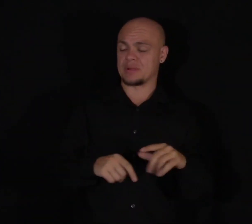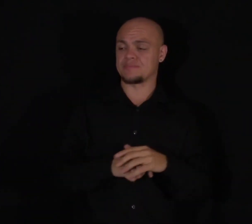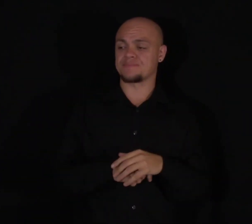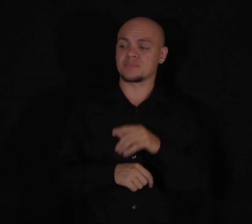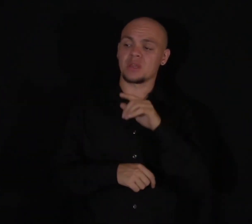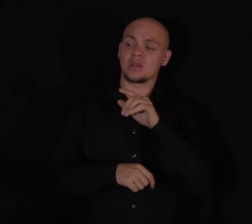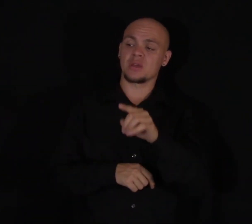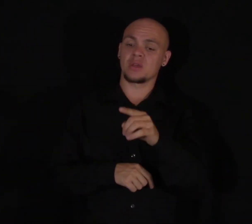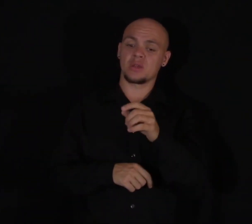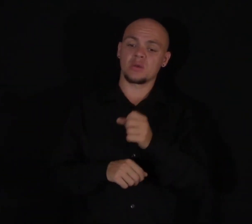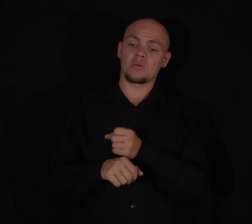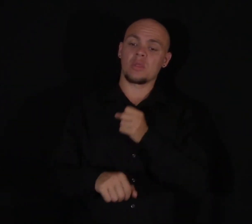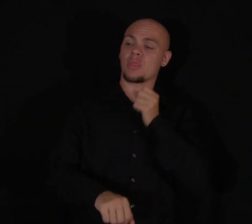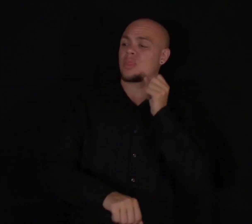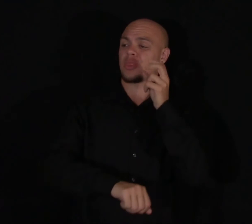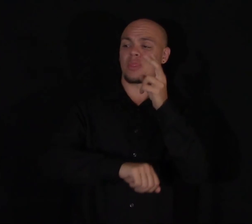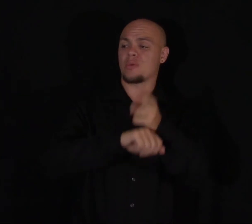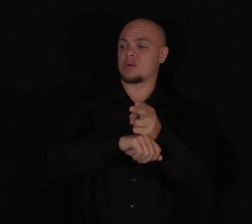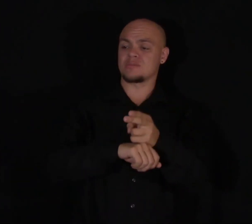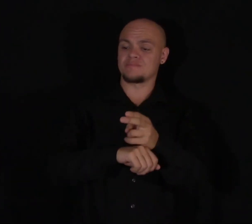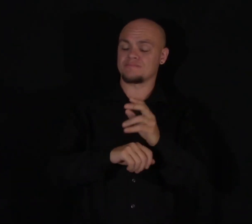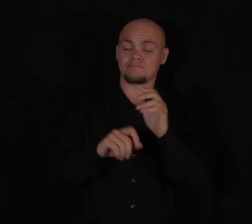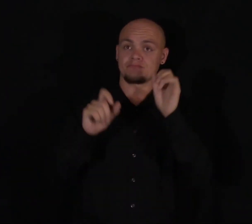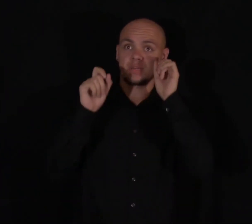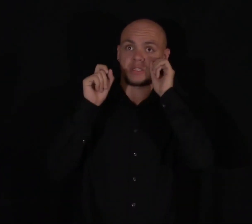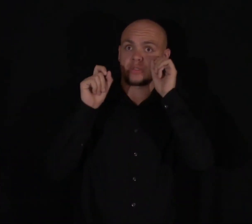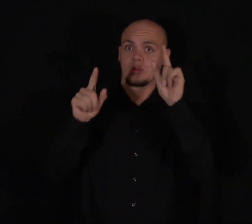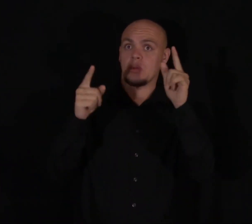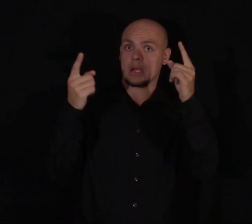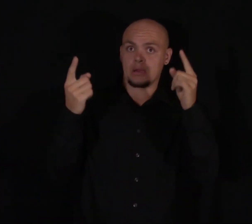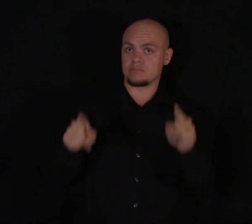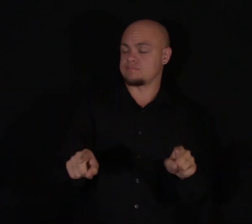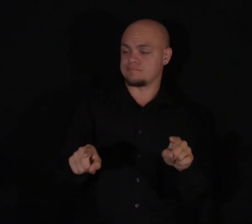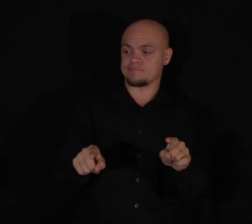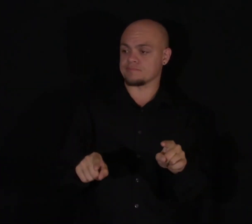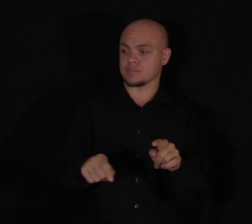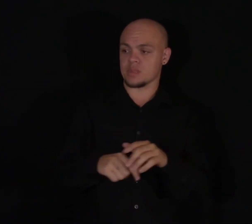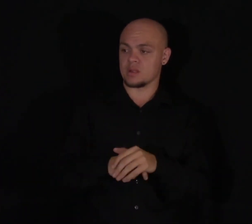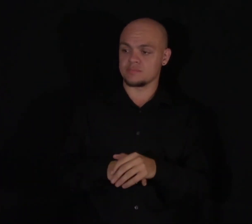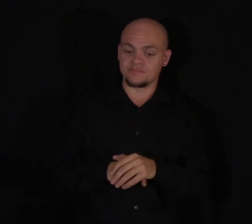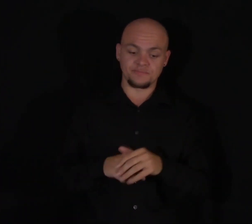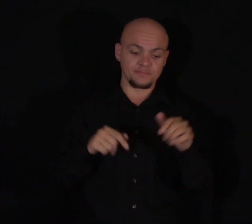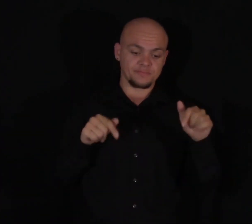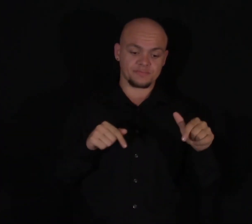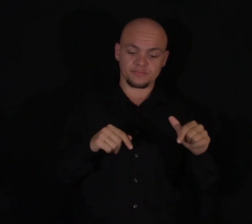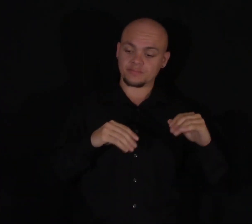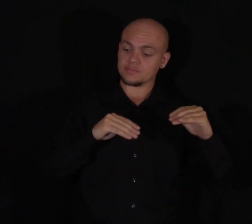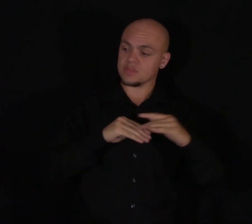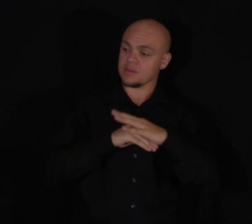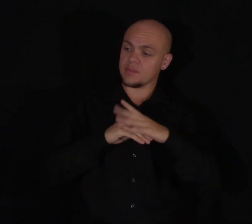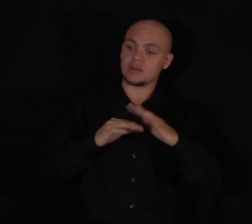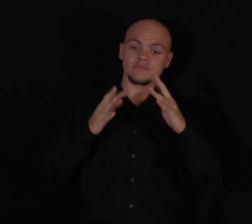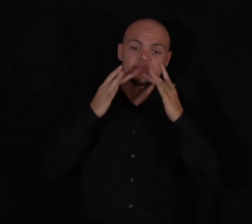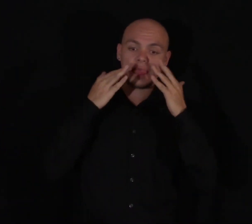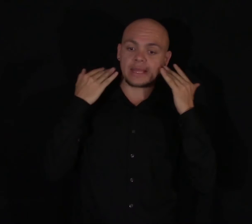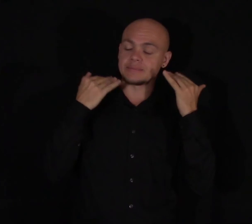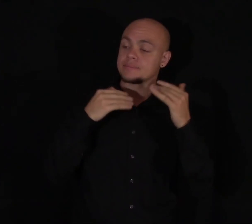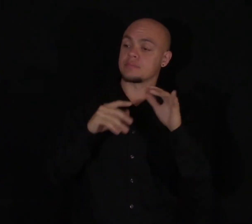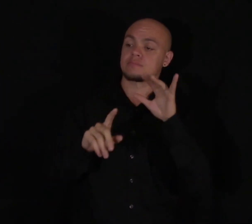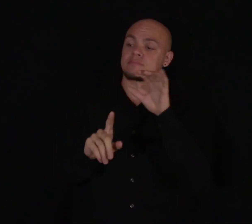thrown, by some surprising accident on this shore renowned for its hospitality, seized immediately, and charged with